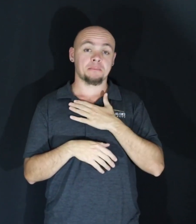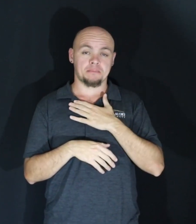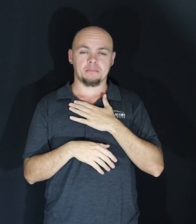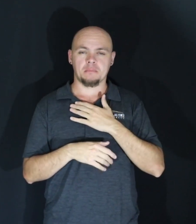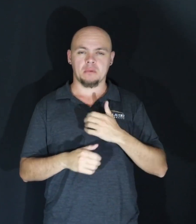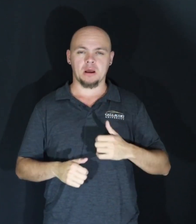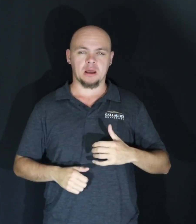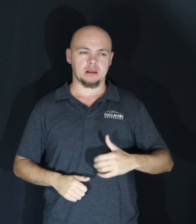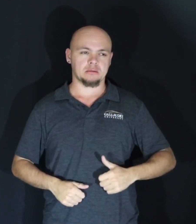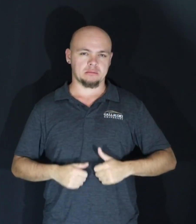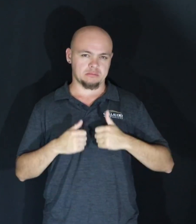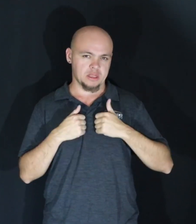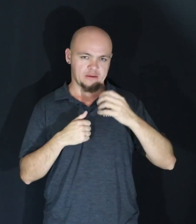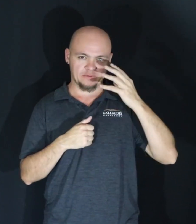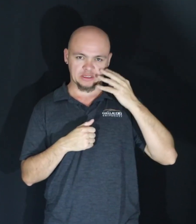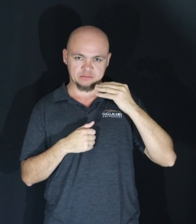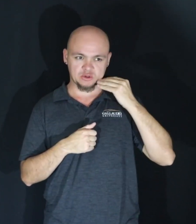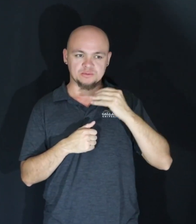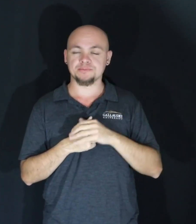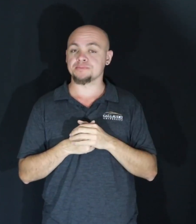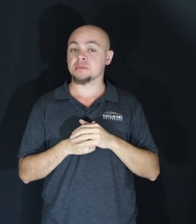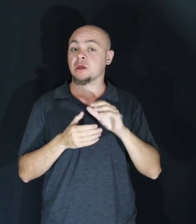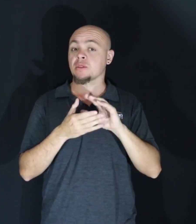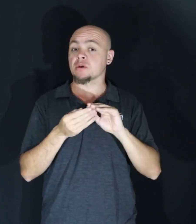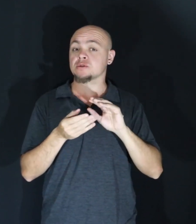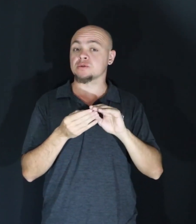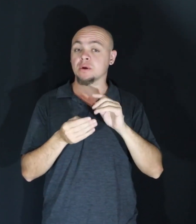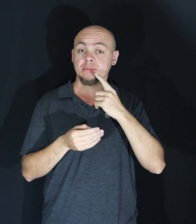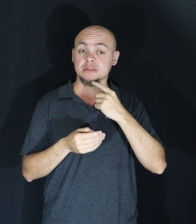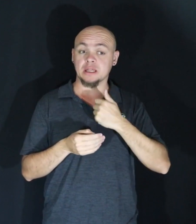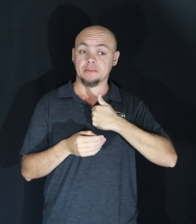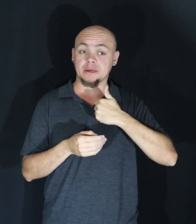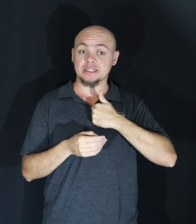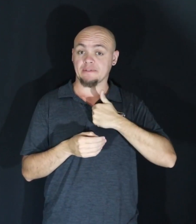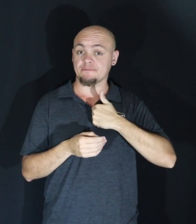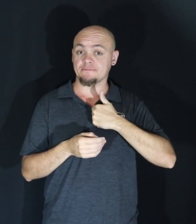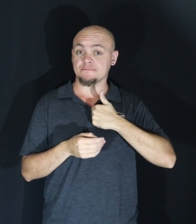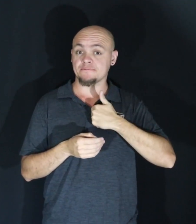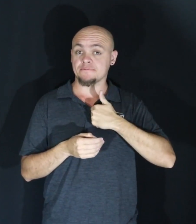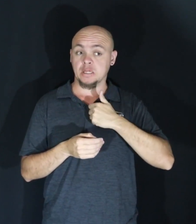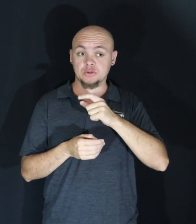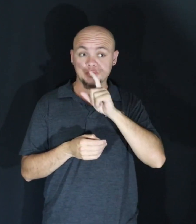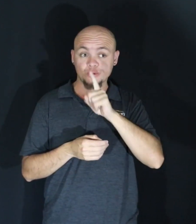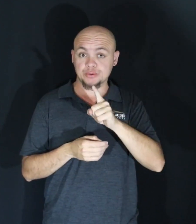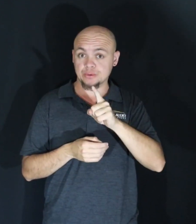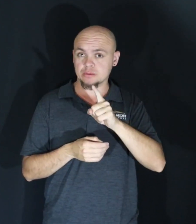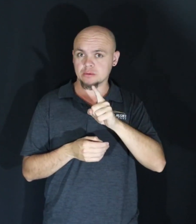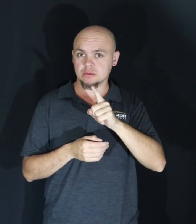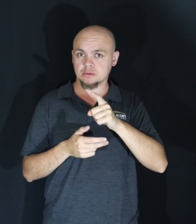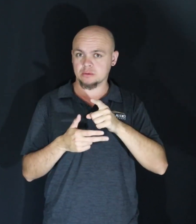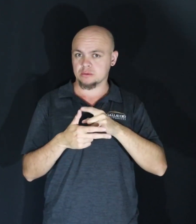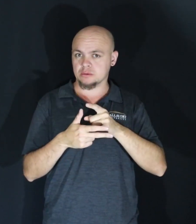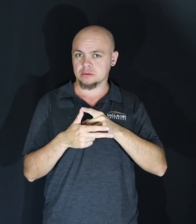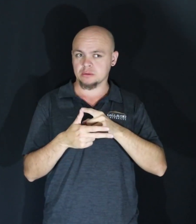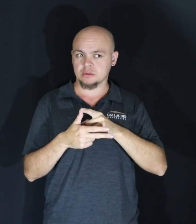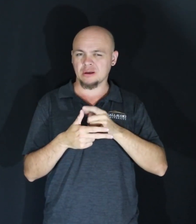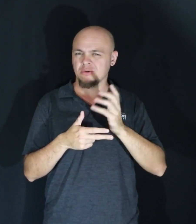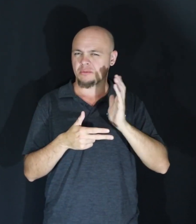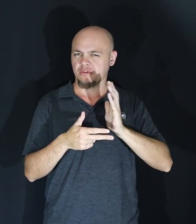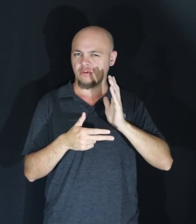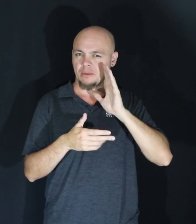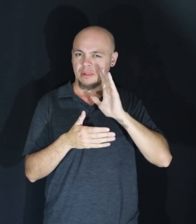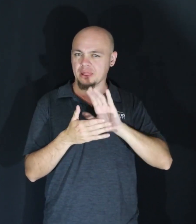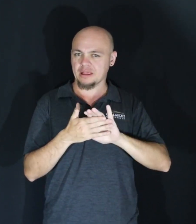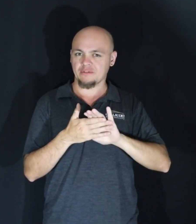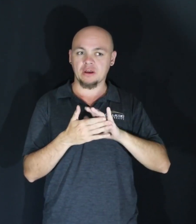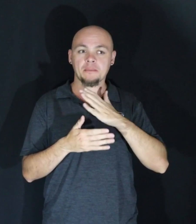situation. Is the story that I'm telling myself true? My belief was that I had to hide